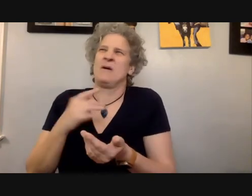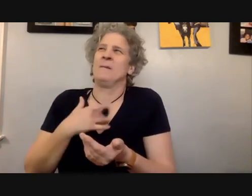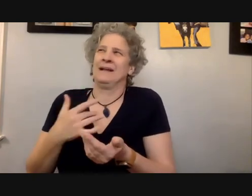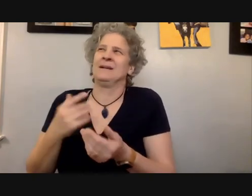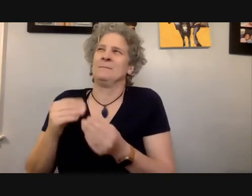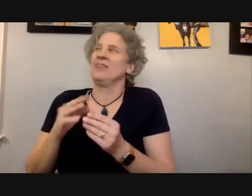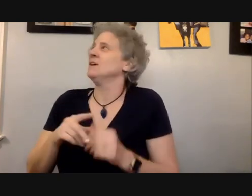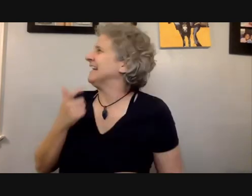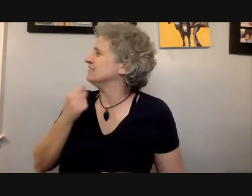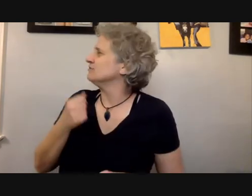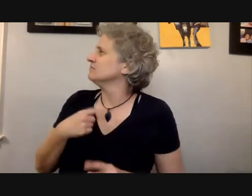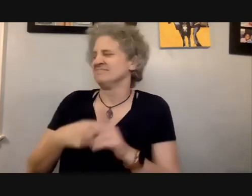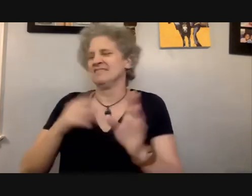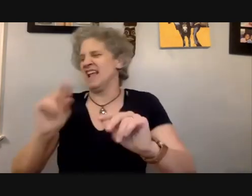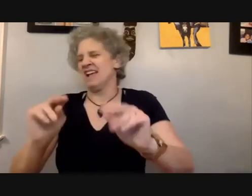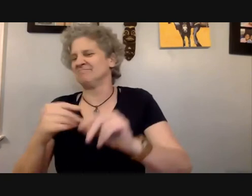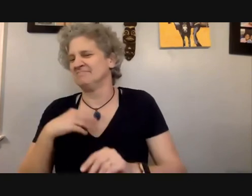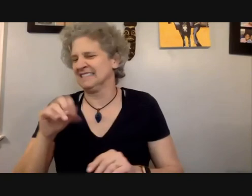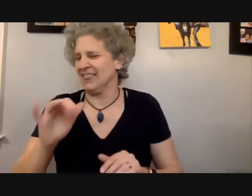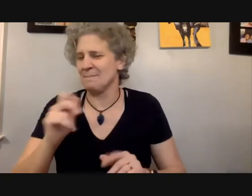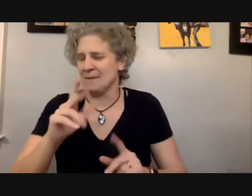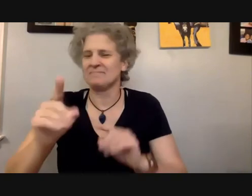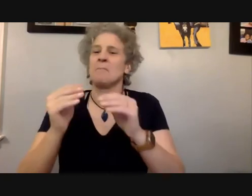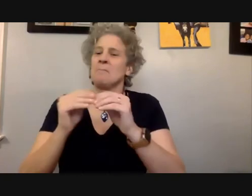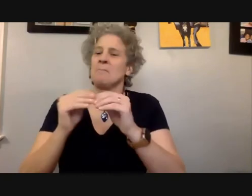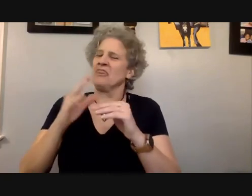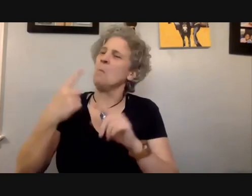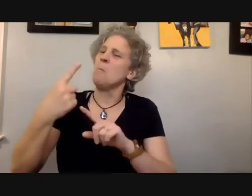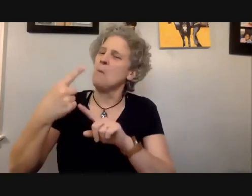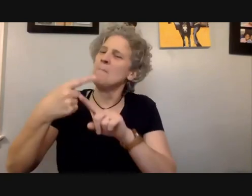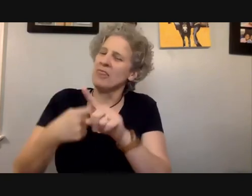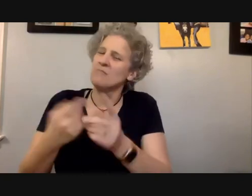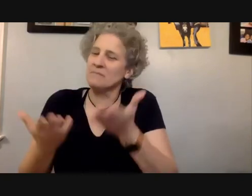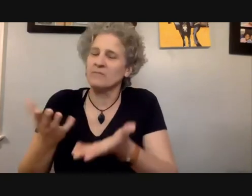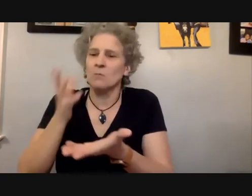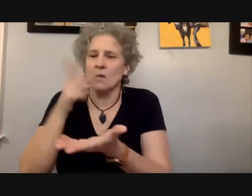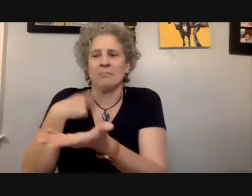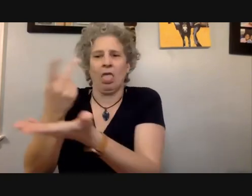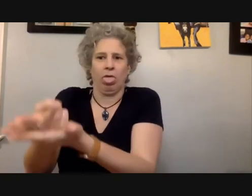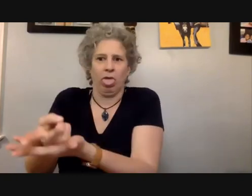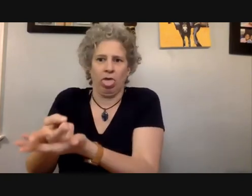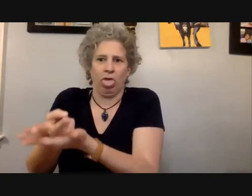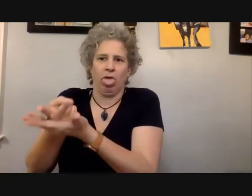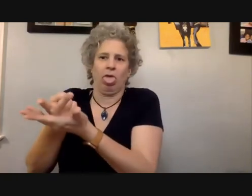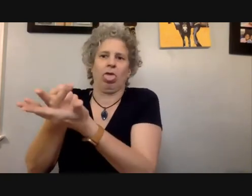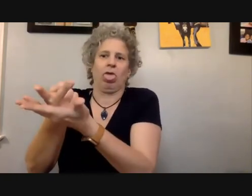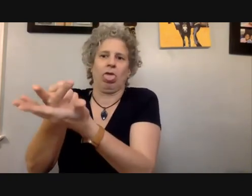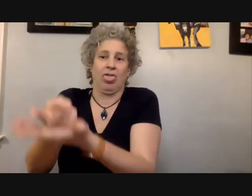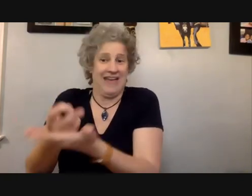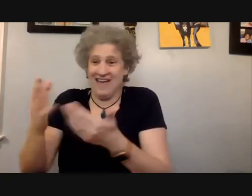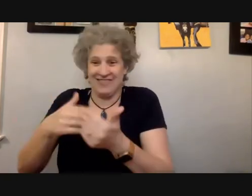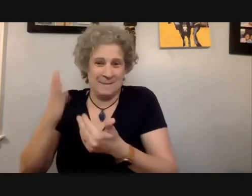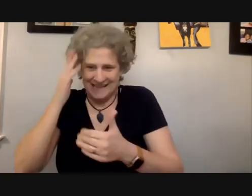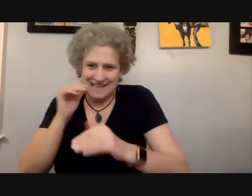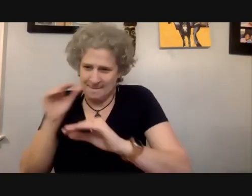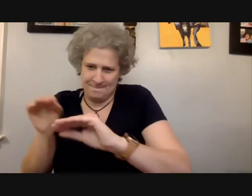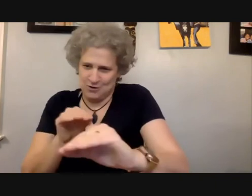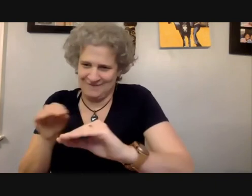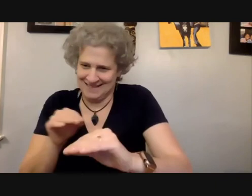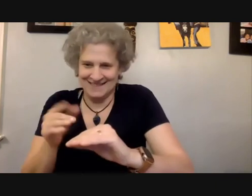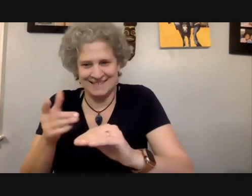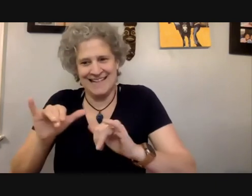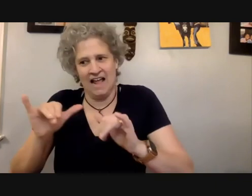show the length of time. Actually, it's funny. I'm thinking about this in real time. Okay, I would say anything longer maybe than a month. Okay, then you would